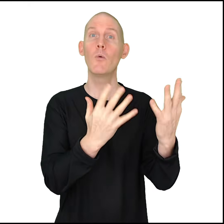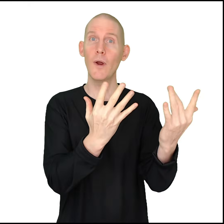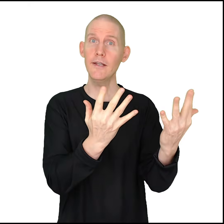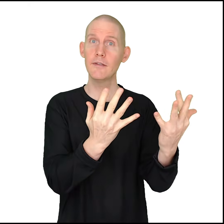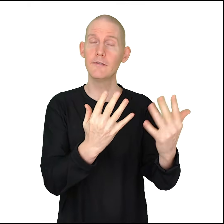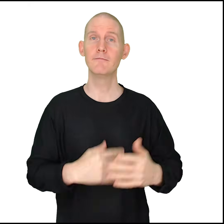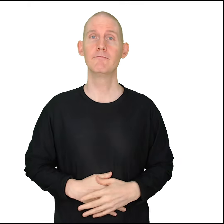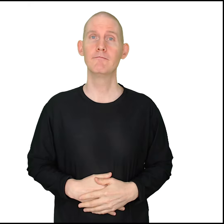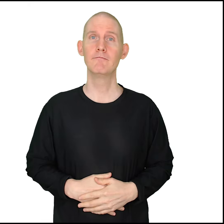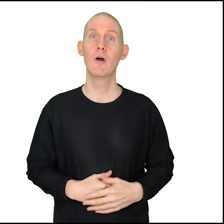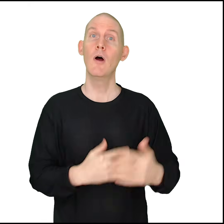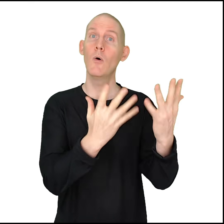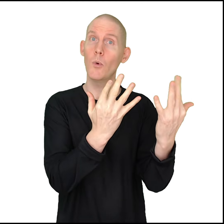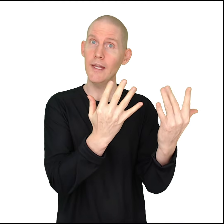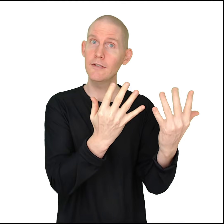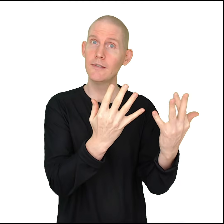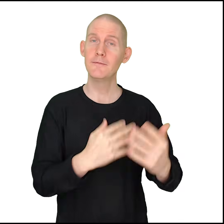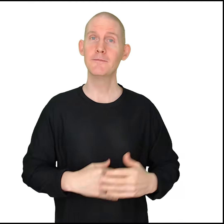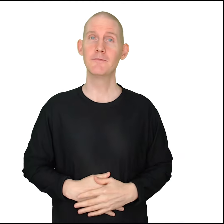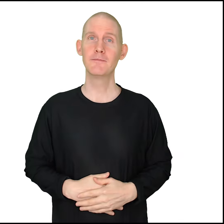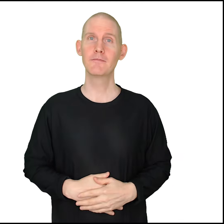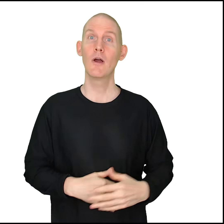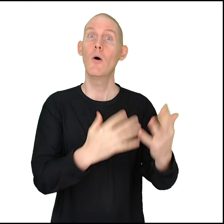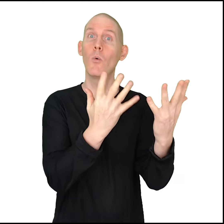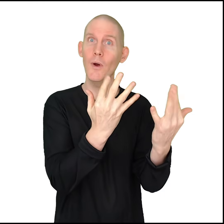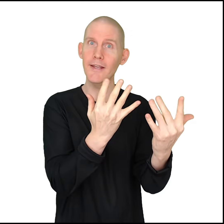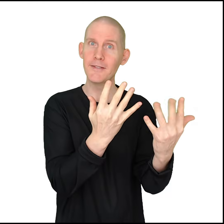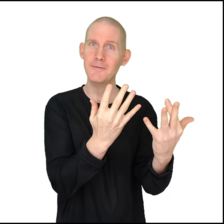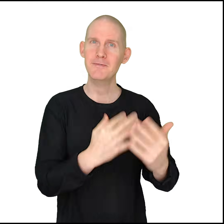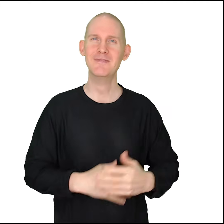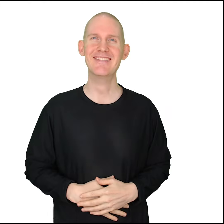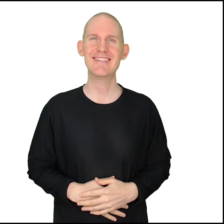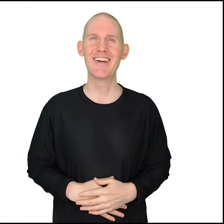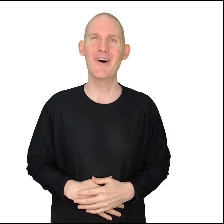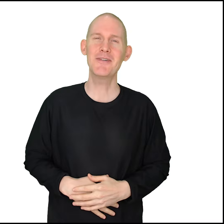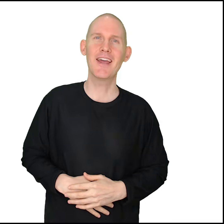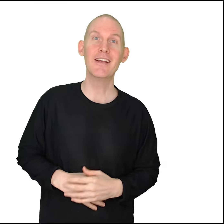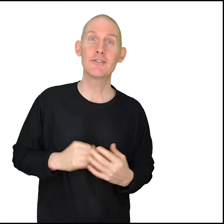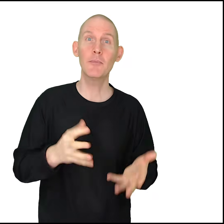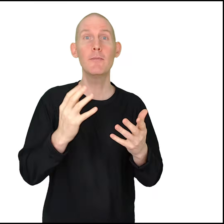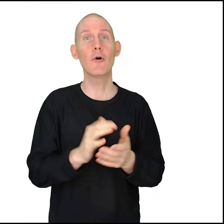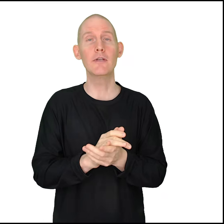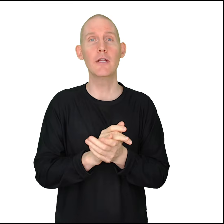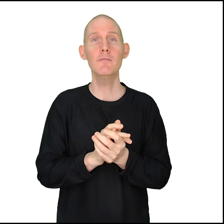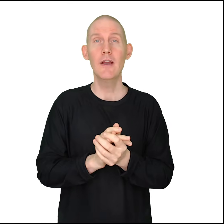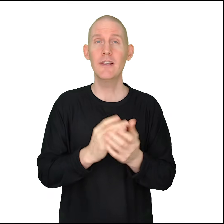Wait. Wait. Wait. Okay, something important here. This is